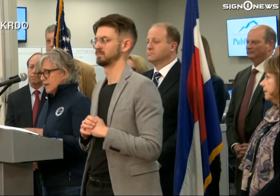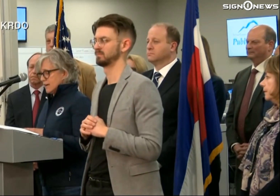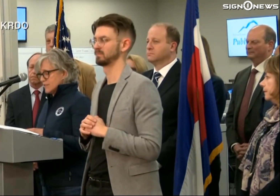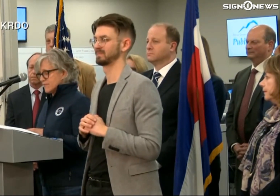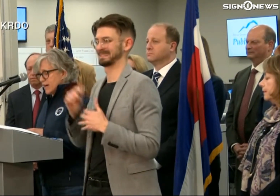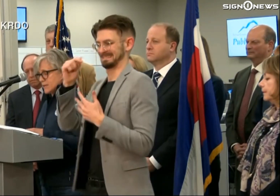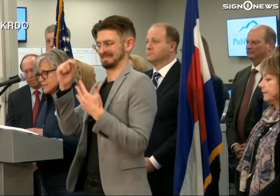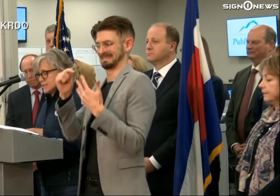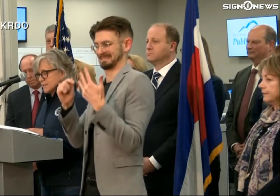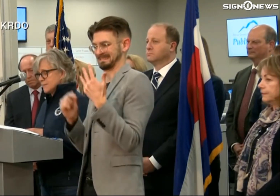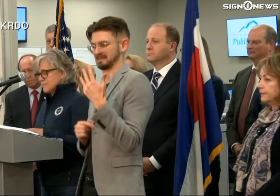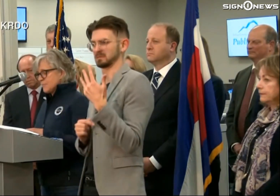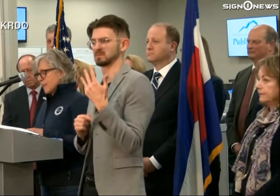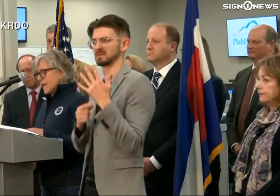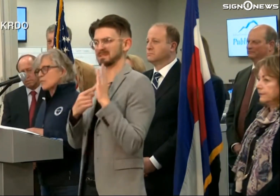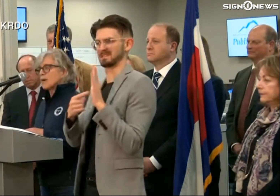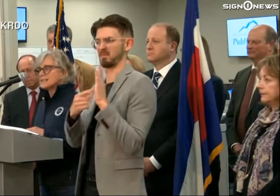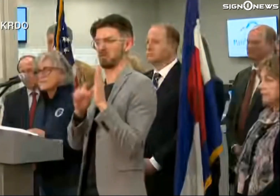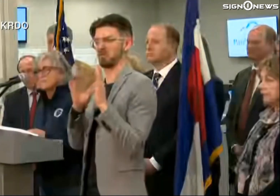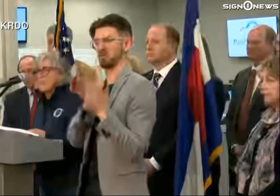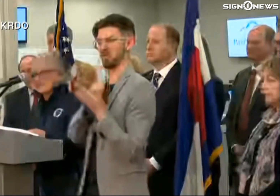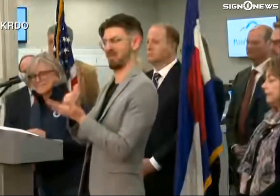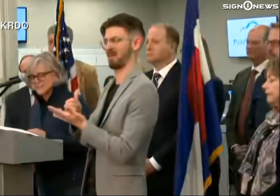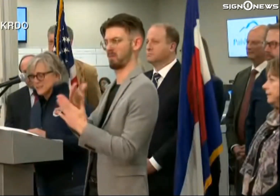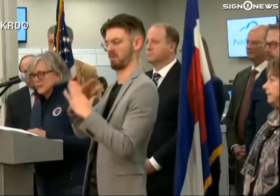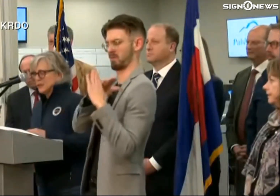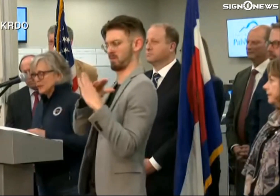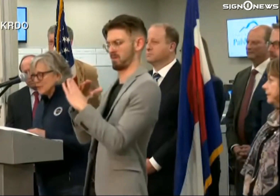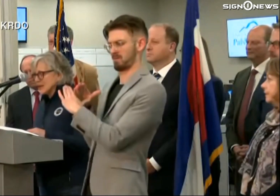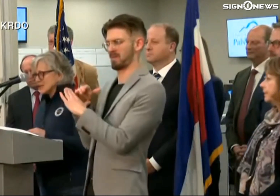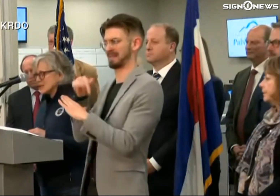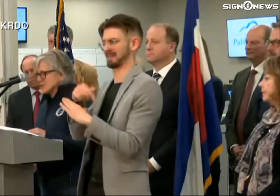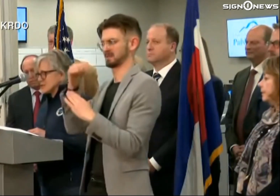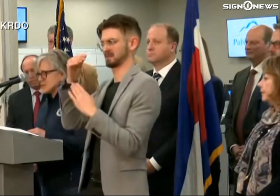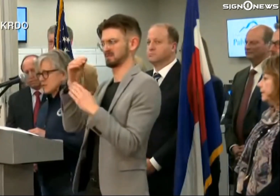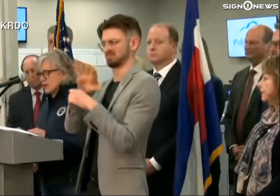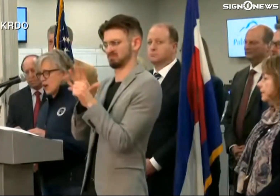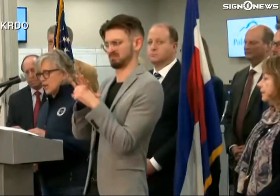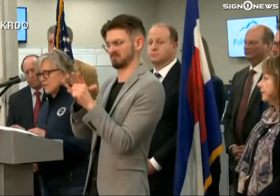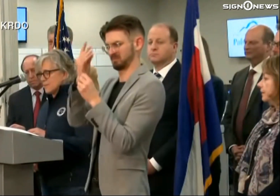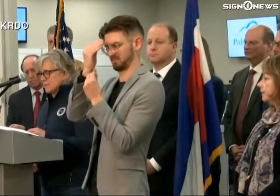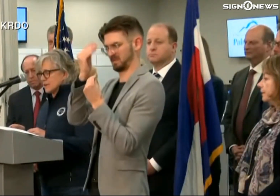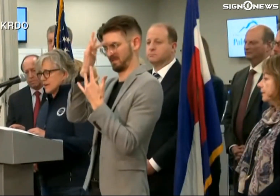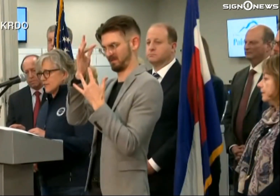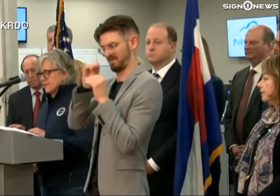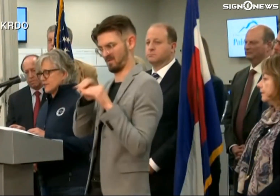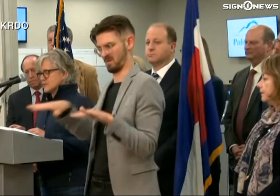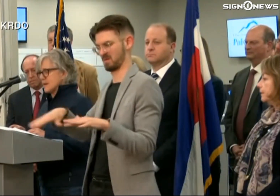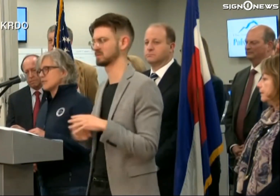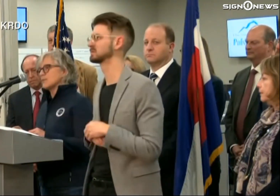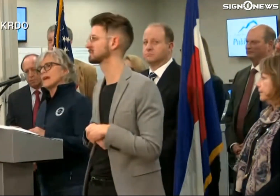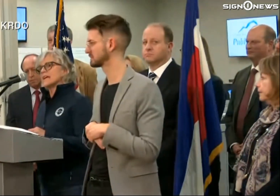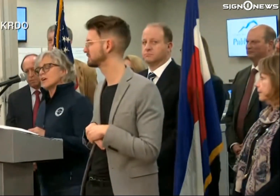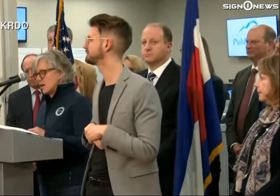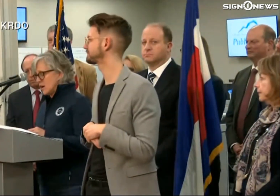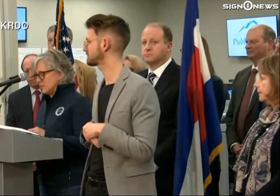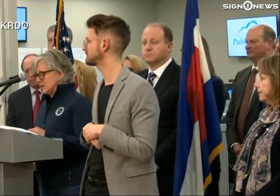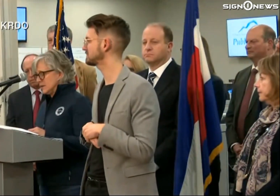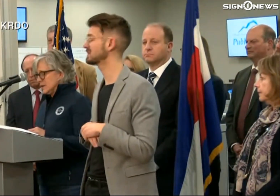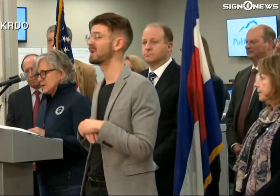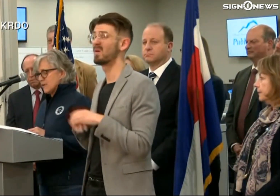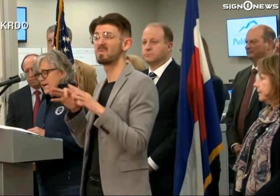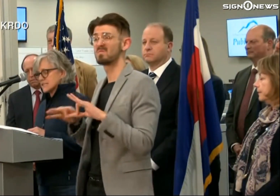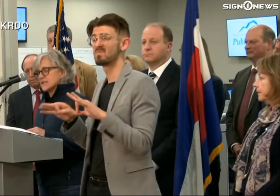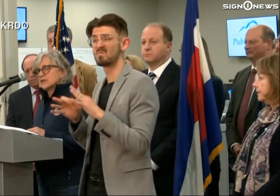spread of this virus. And once again, you can continue to support all of our public health efforts by remaining